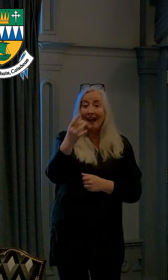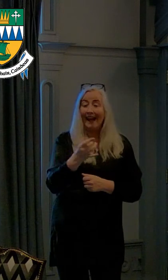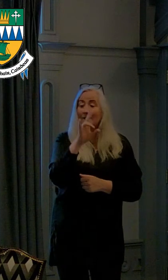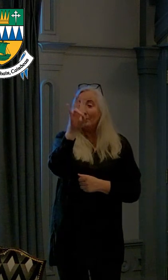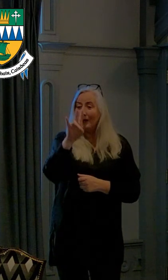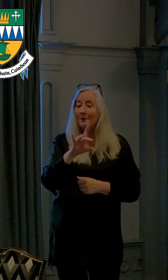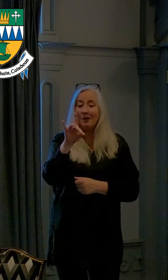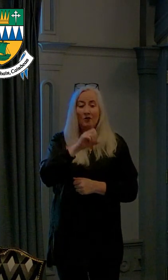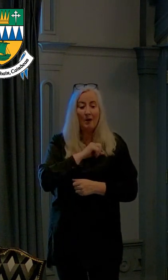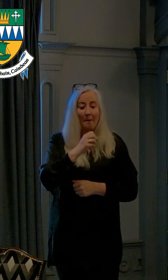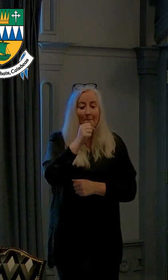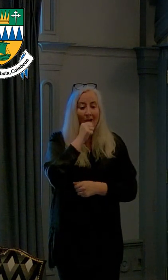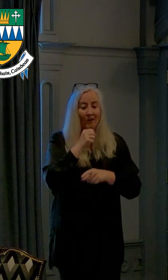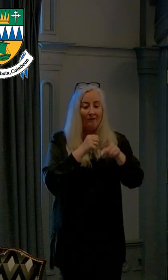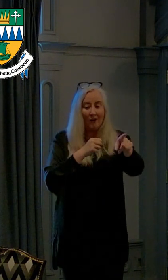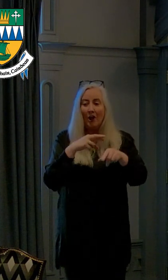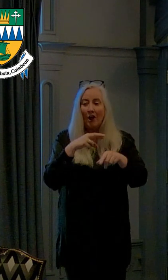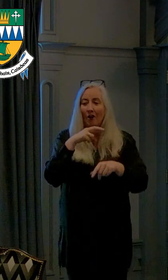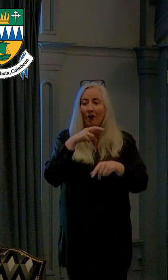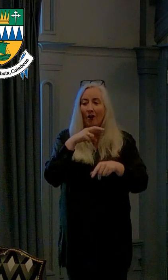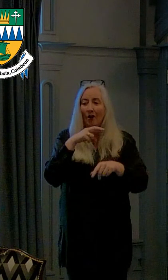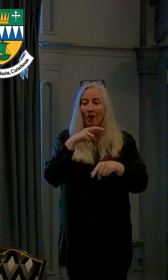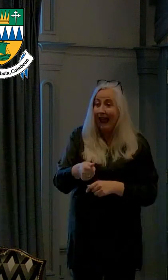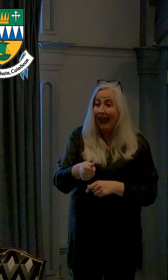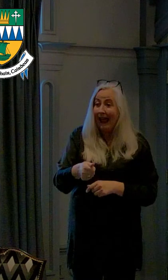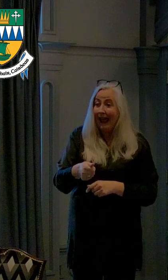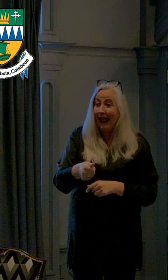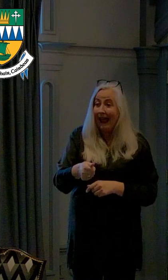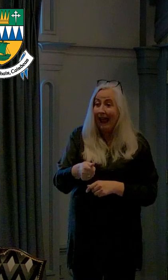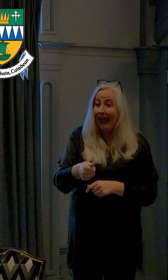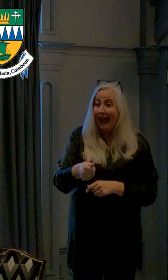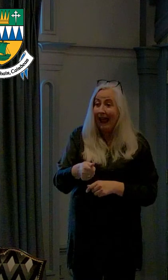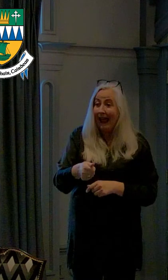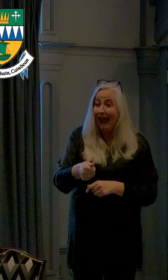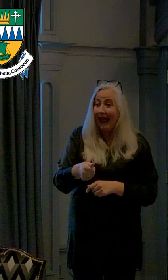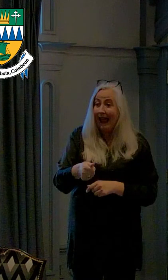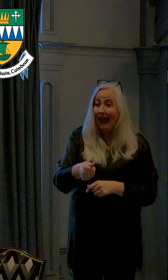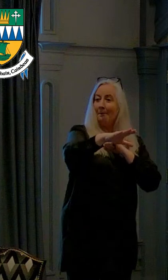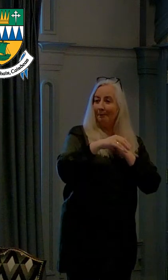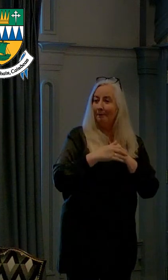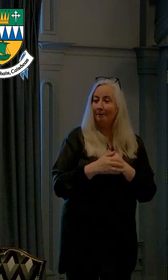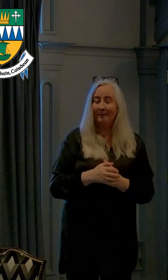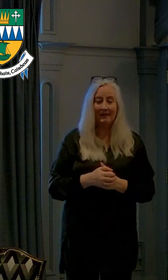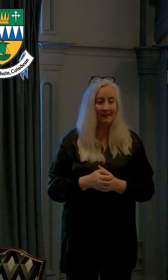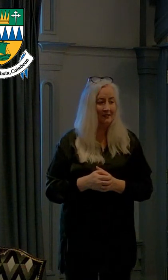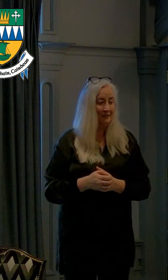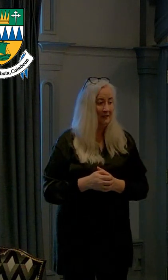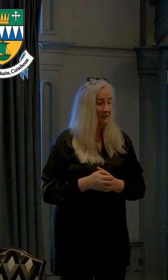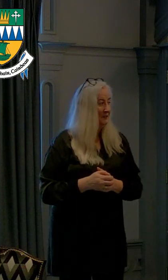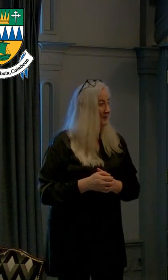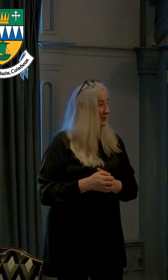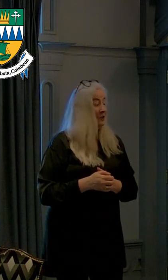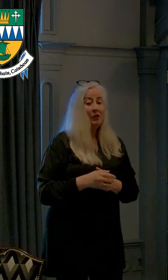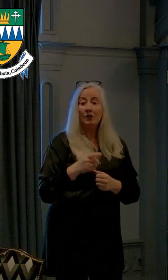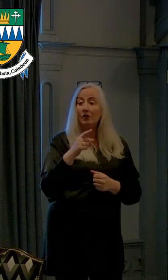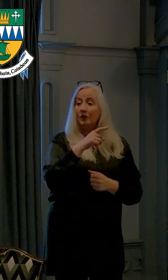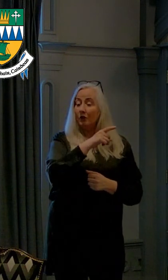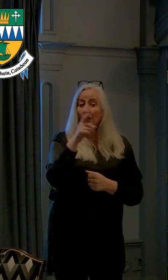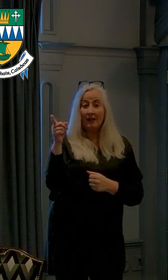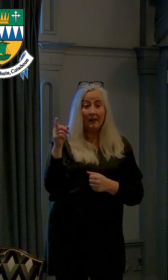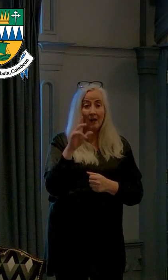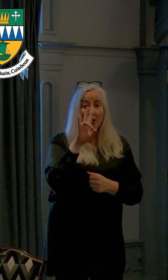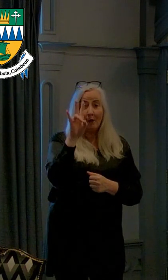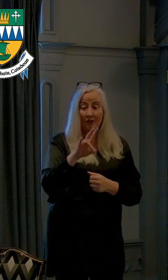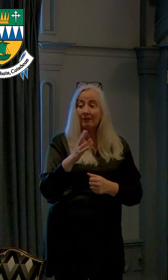speaker, just as we are streaming live, that people can hear those questions. So if we have any questions, maybe the person just might